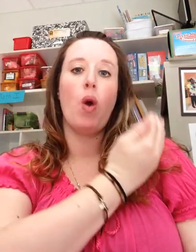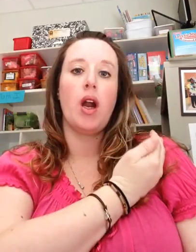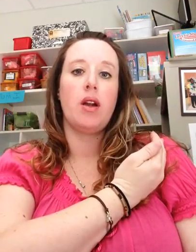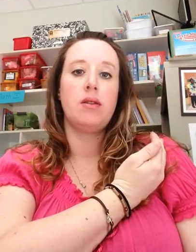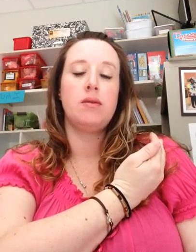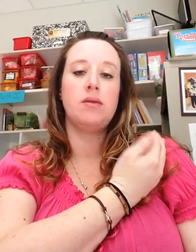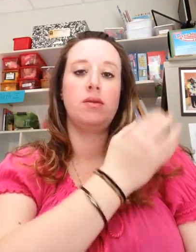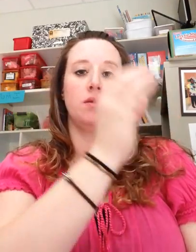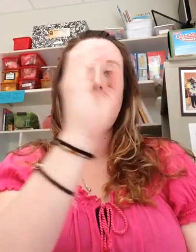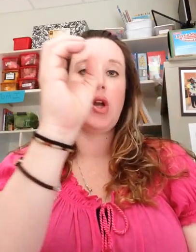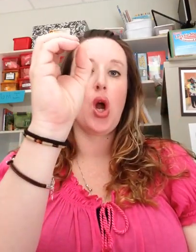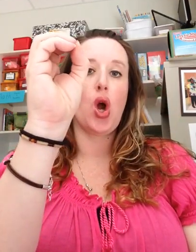Hour,